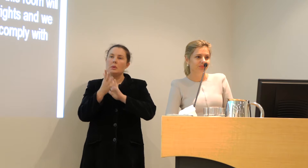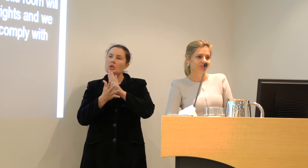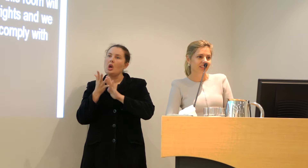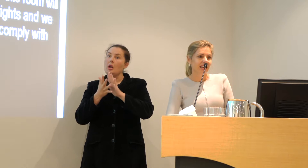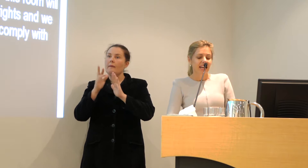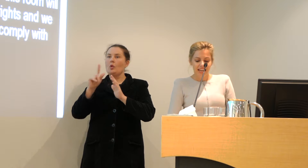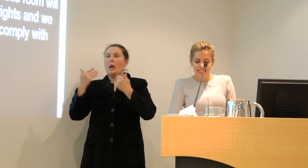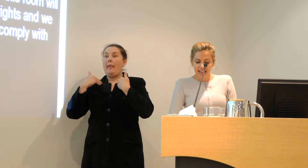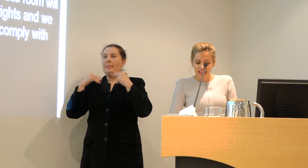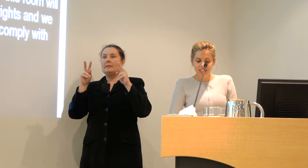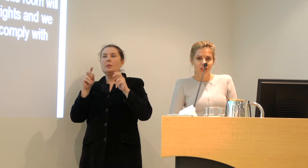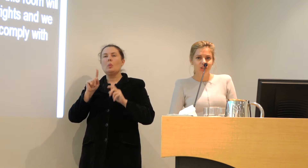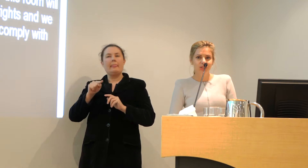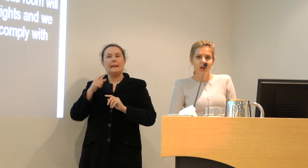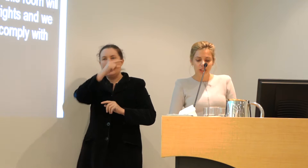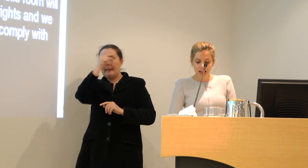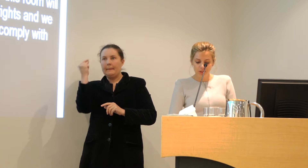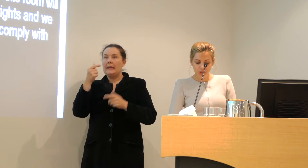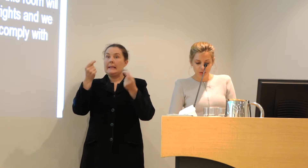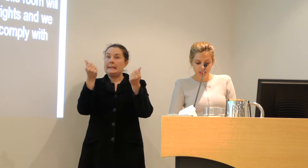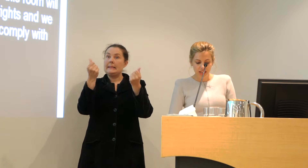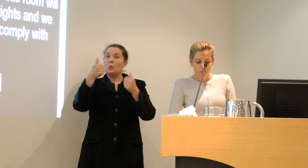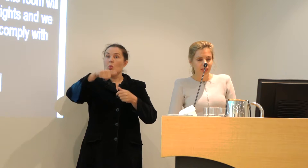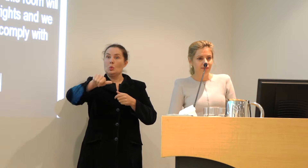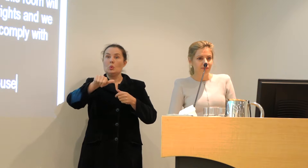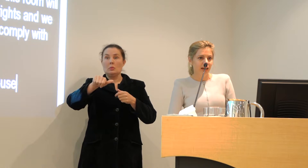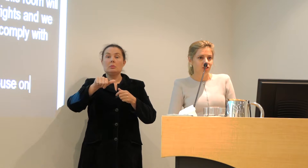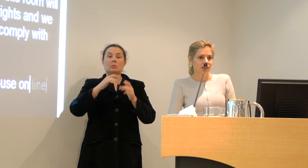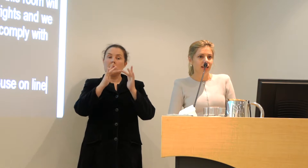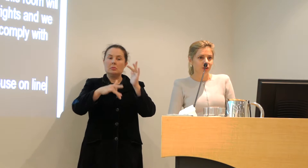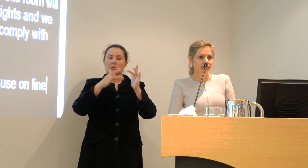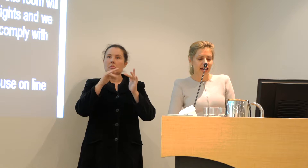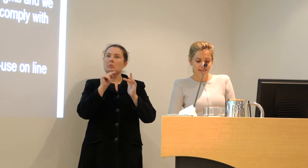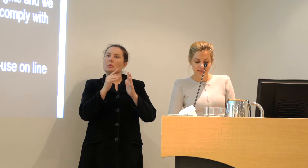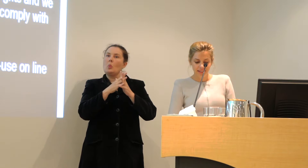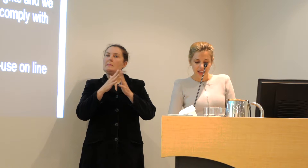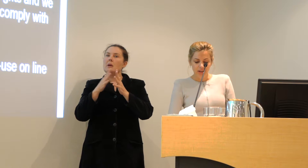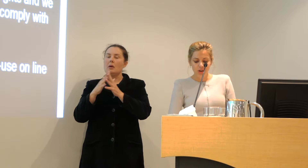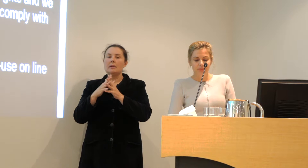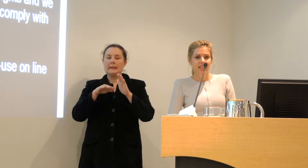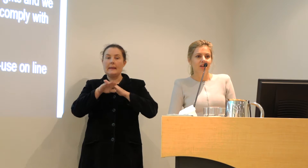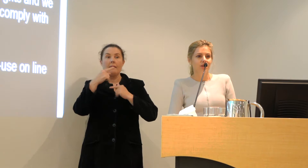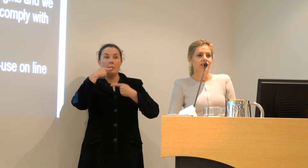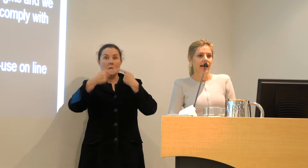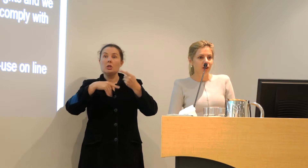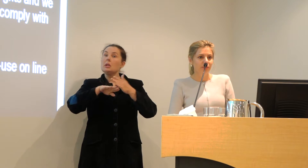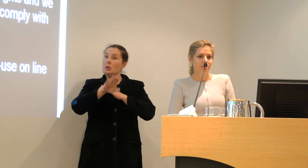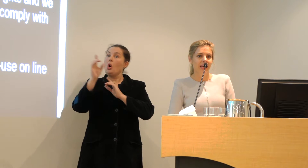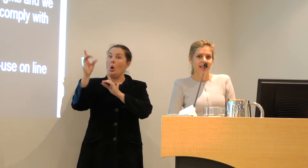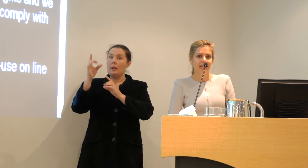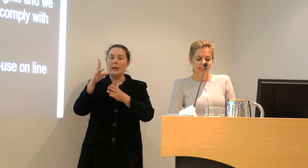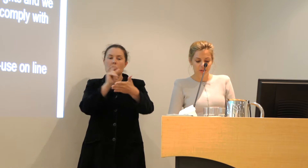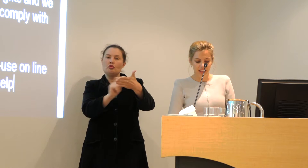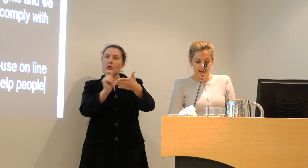do. It's an easy-to-use online resource with information in Auslan and written materials to help